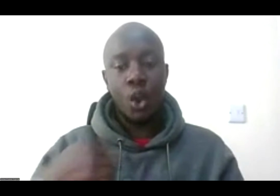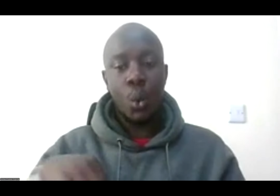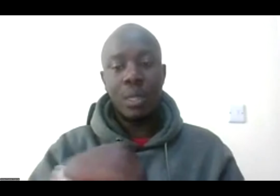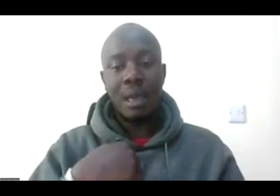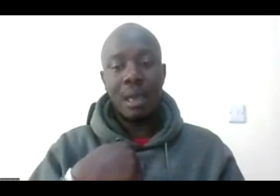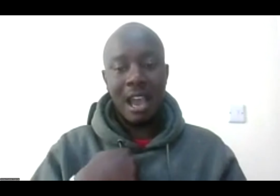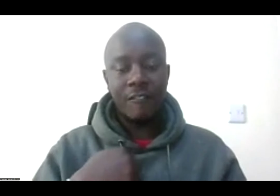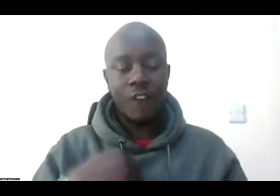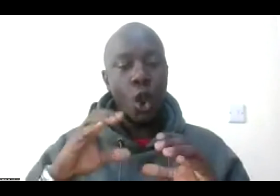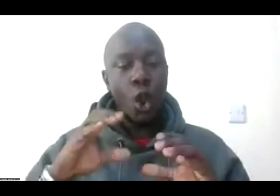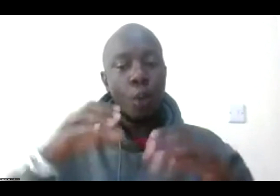governments,